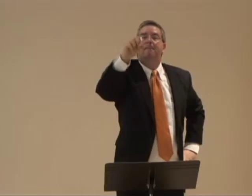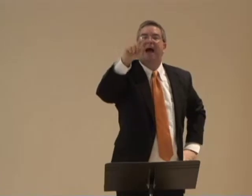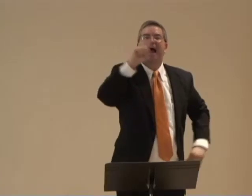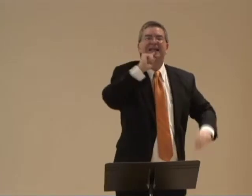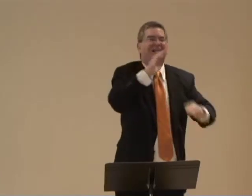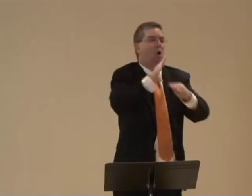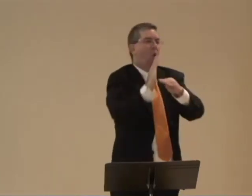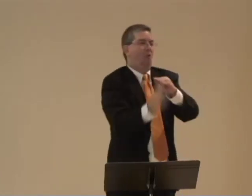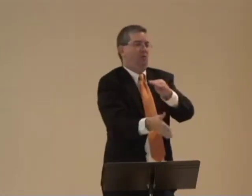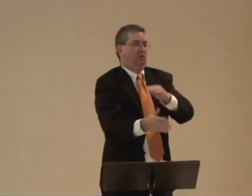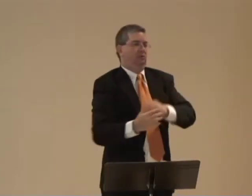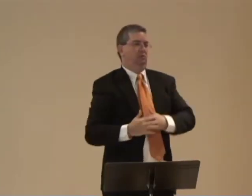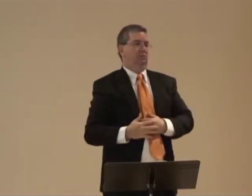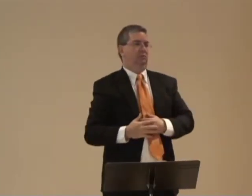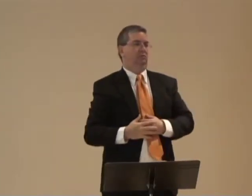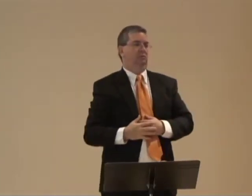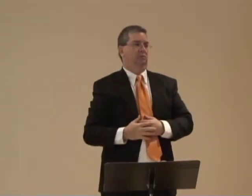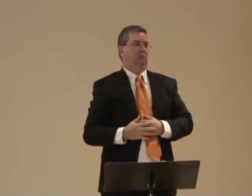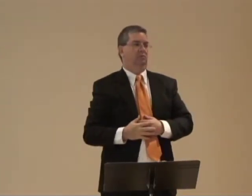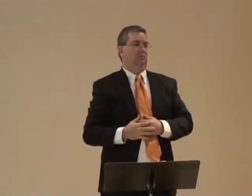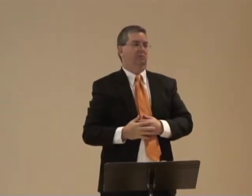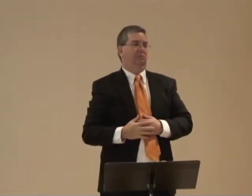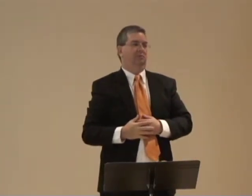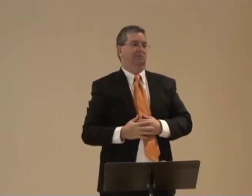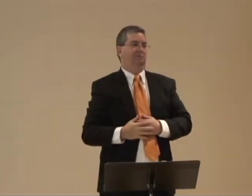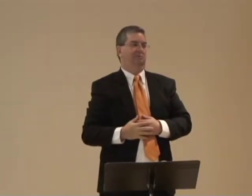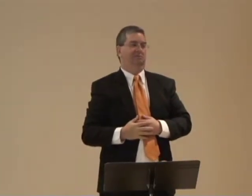the past. It's finished.